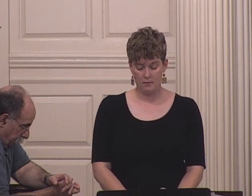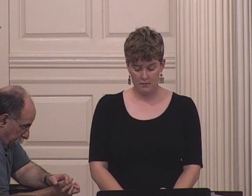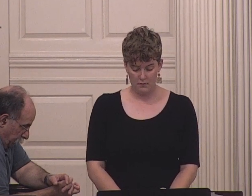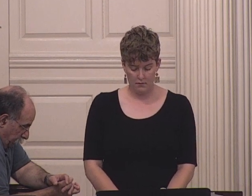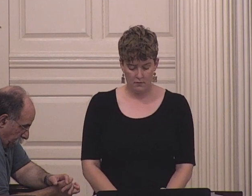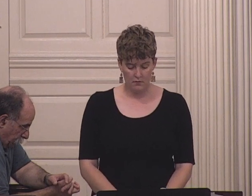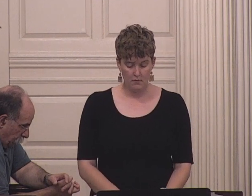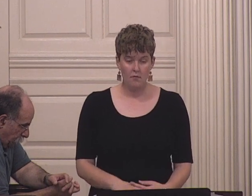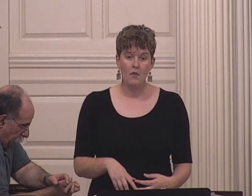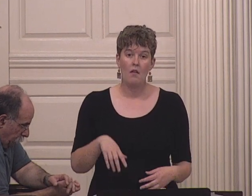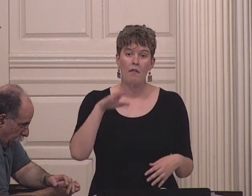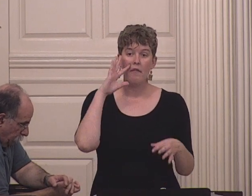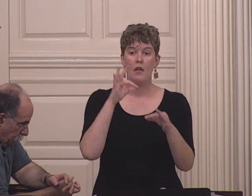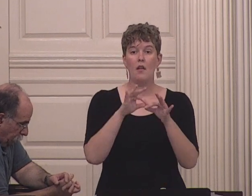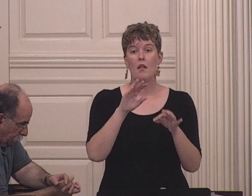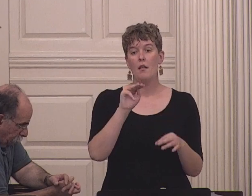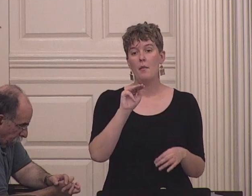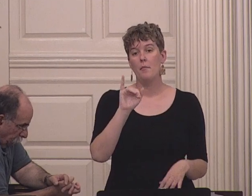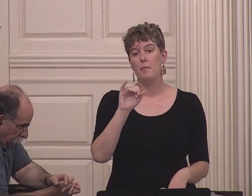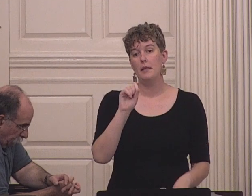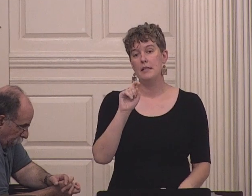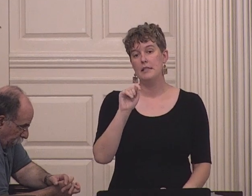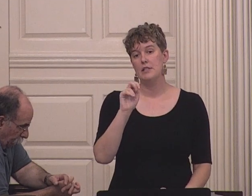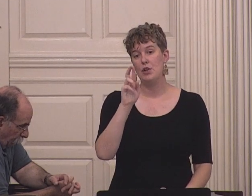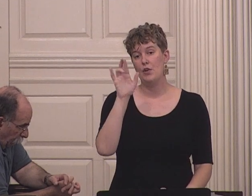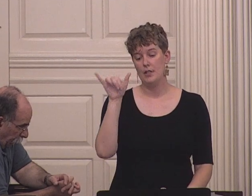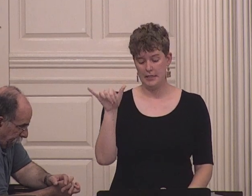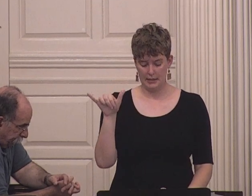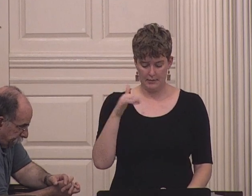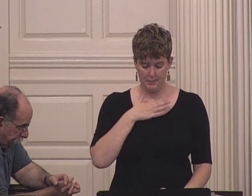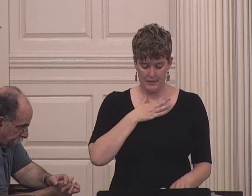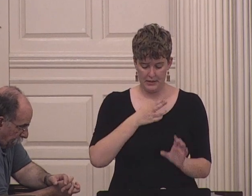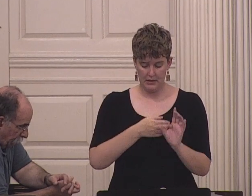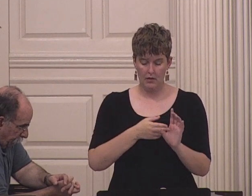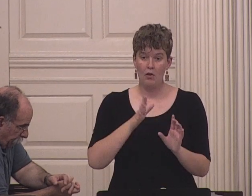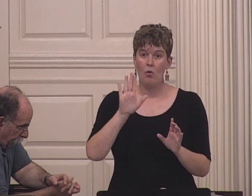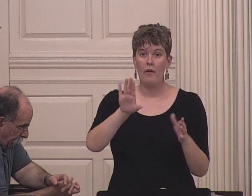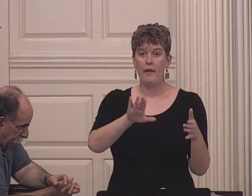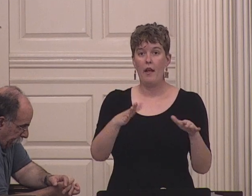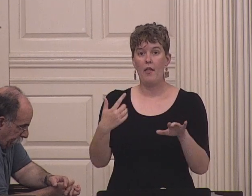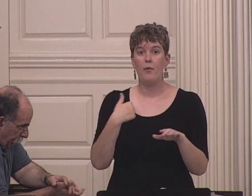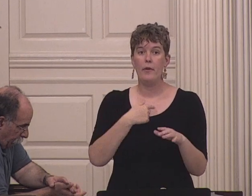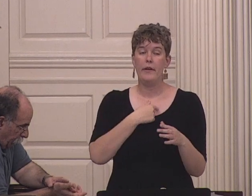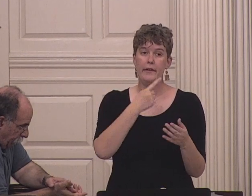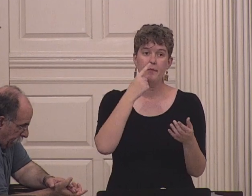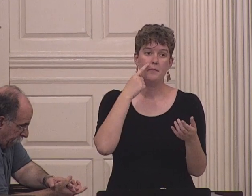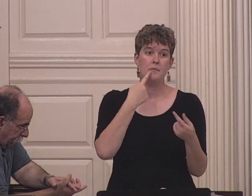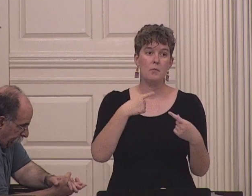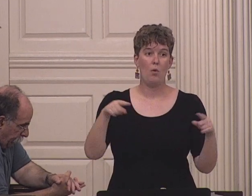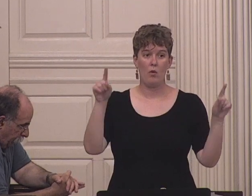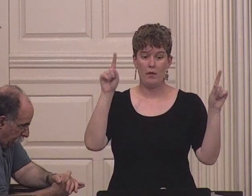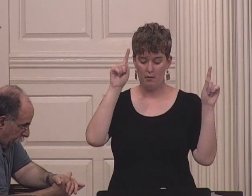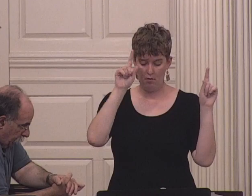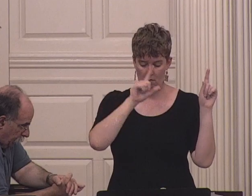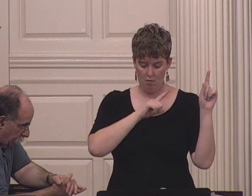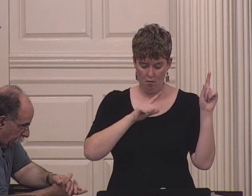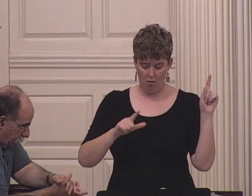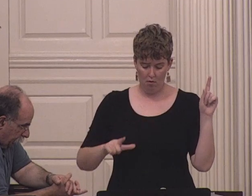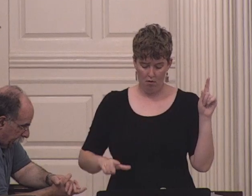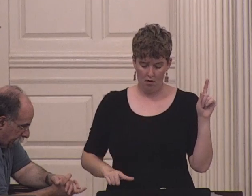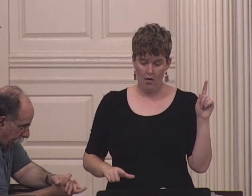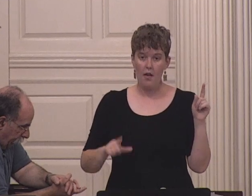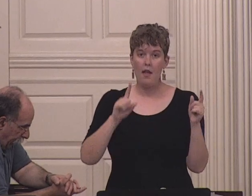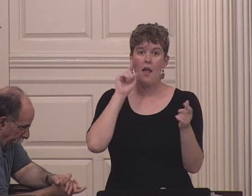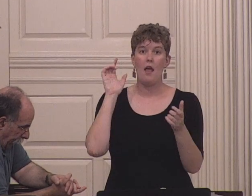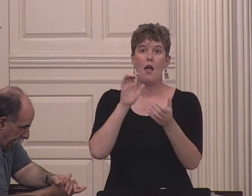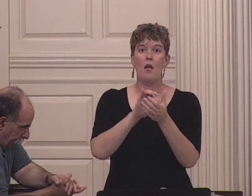The mystery of faith, we proclaim your death, O